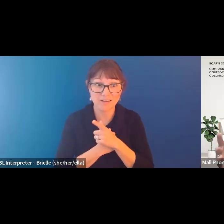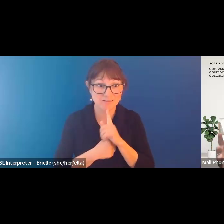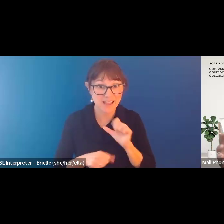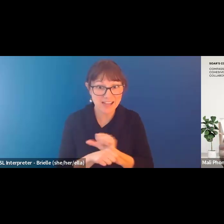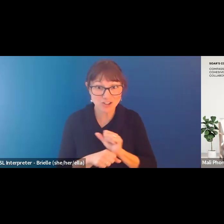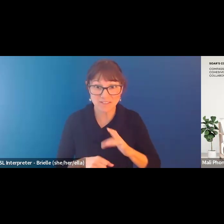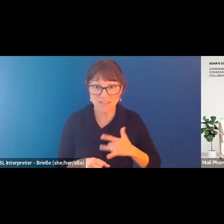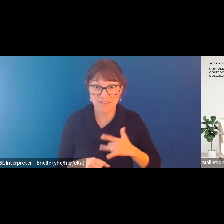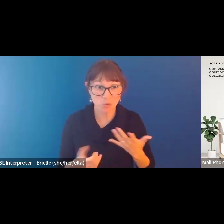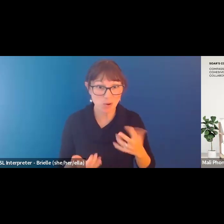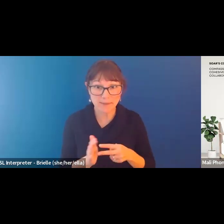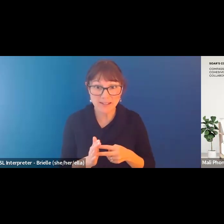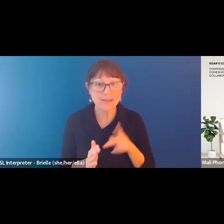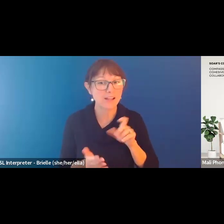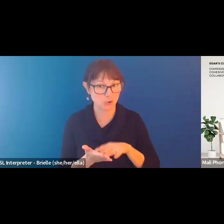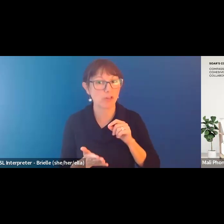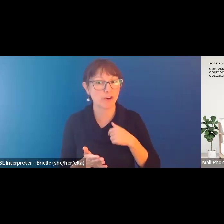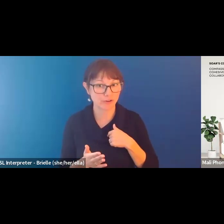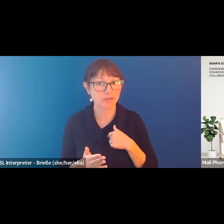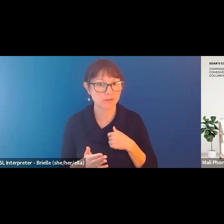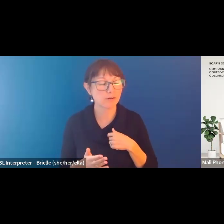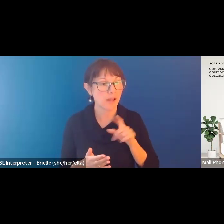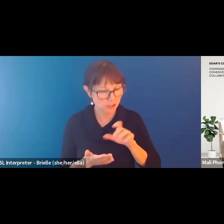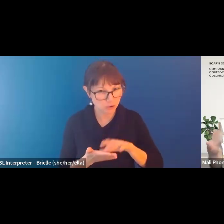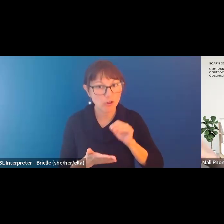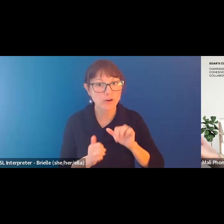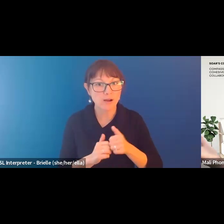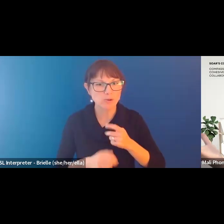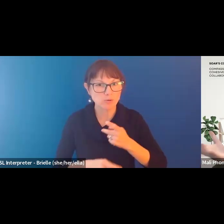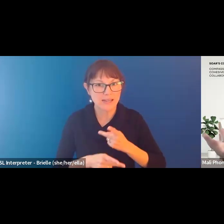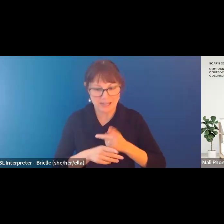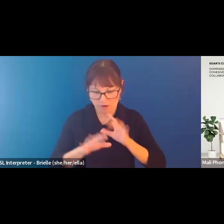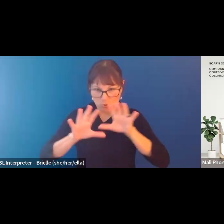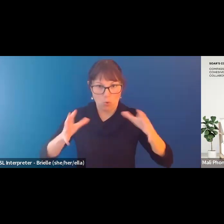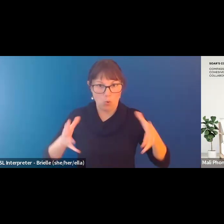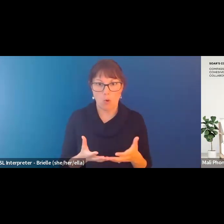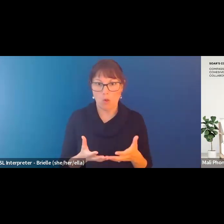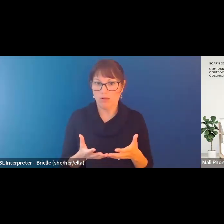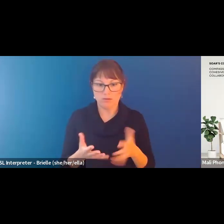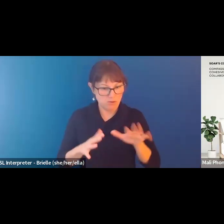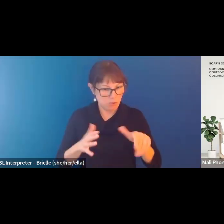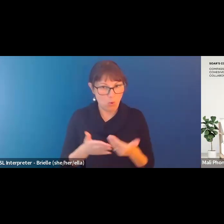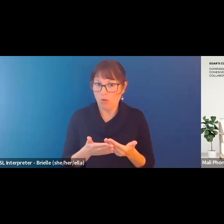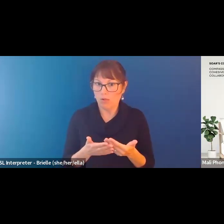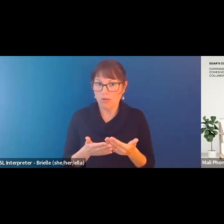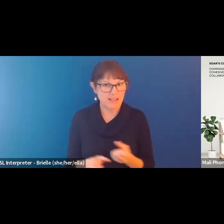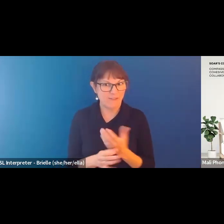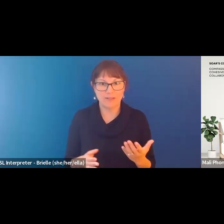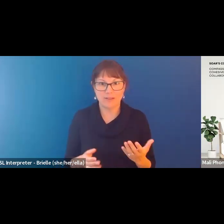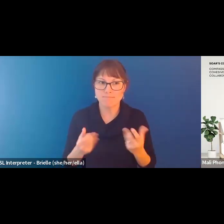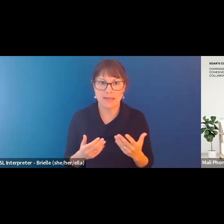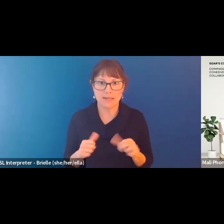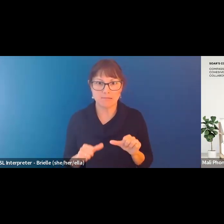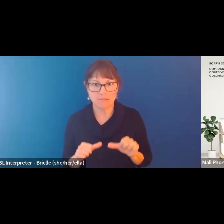it meant. I had to learn to take care of the whole being. All kinds of insecurities